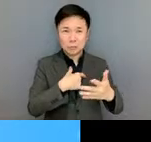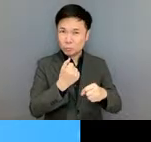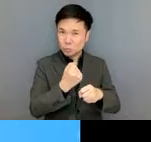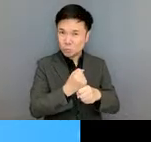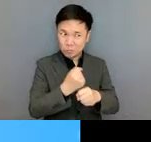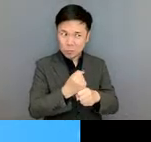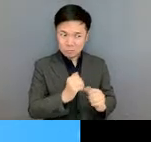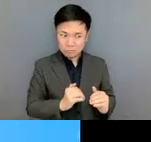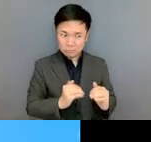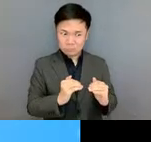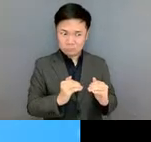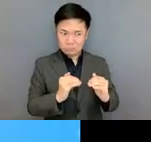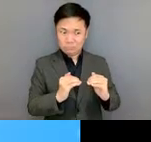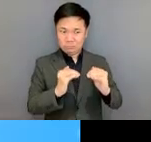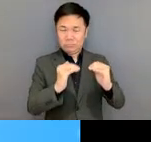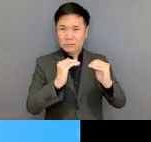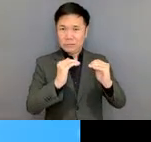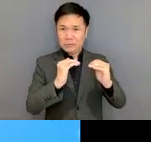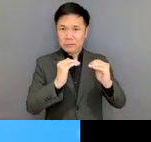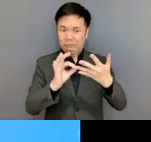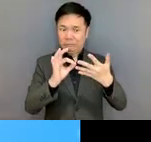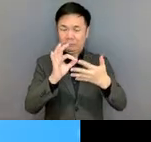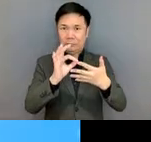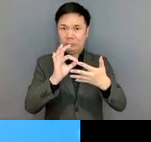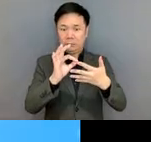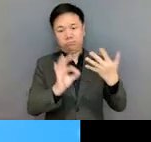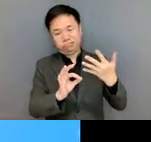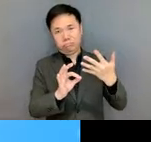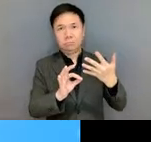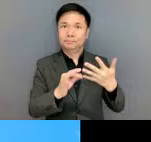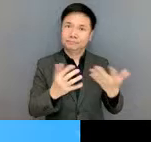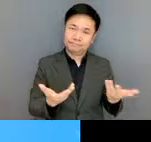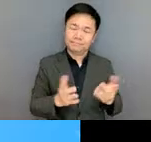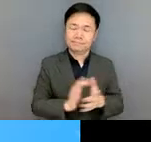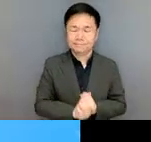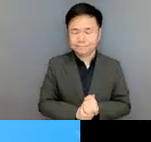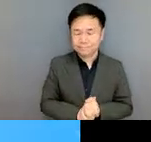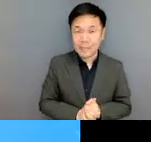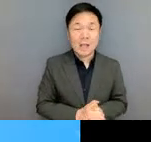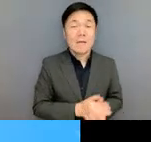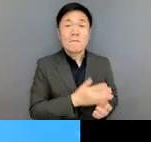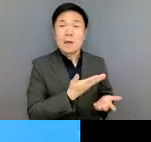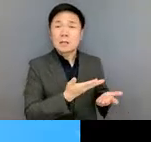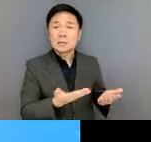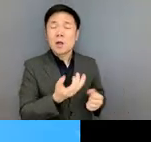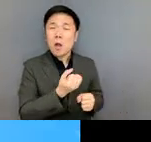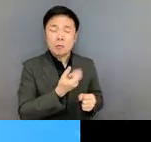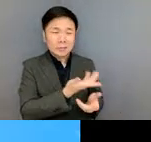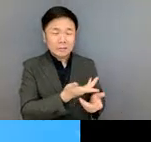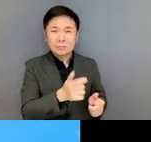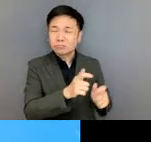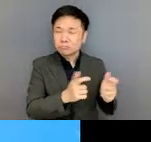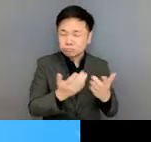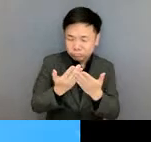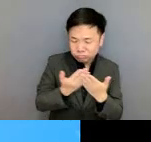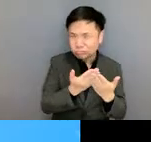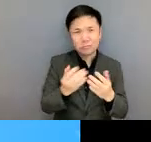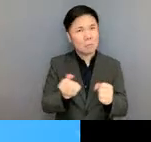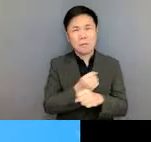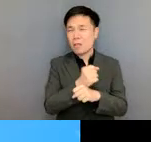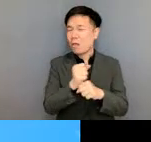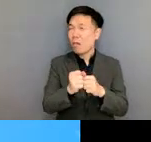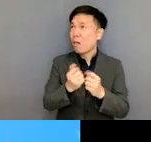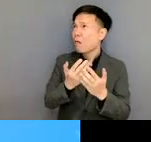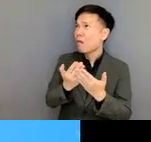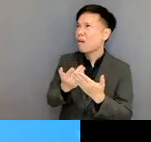advancement. Leadership positions are still largely out of reach, leaving their